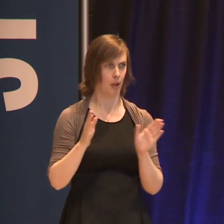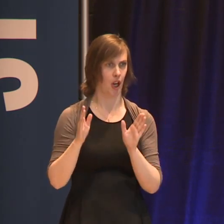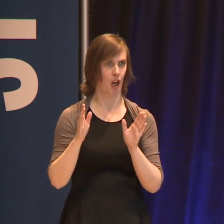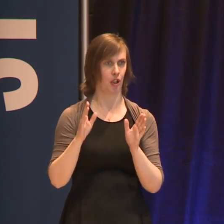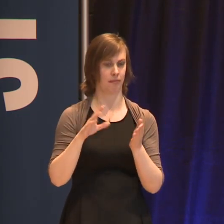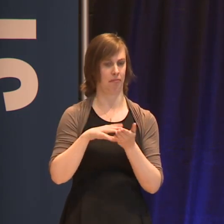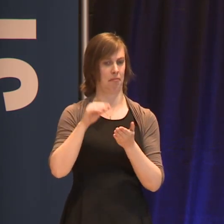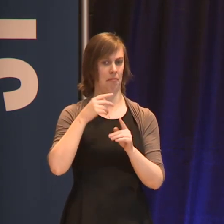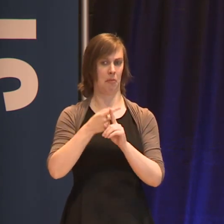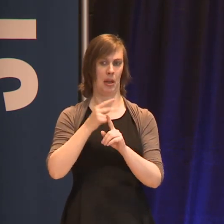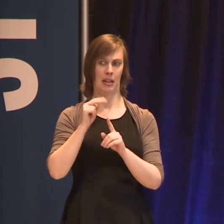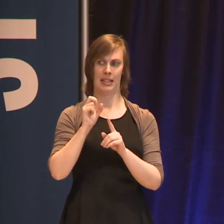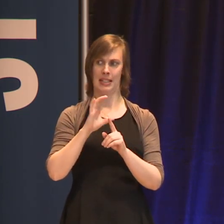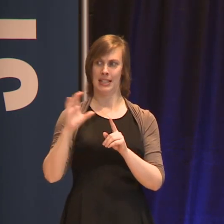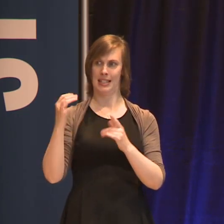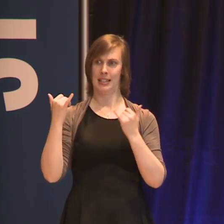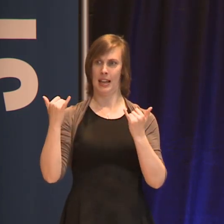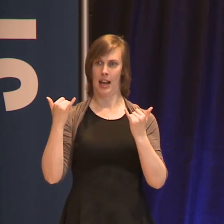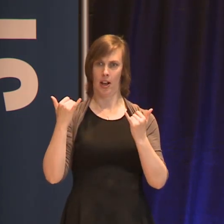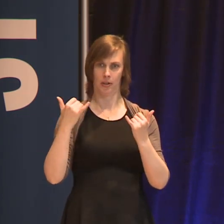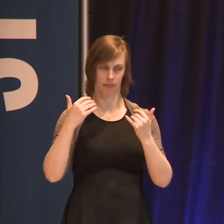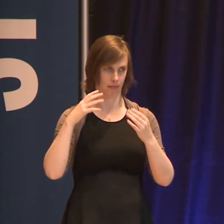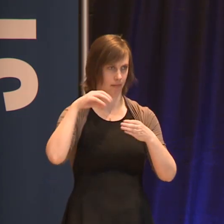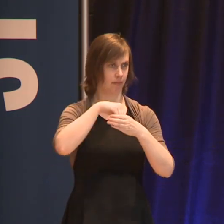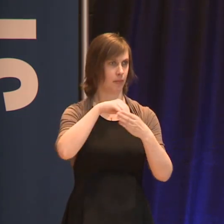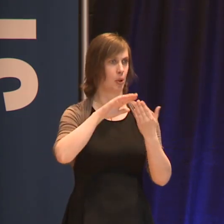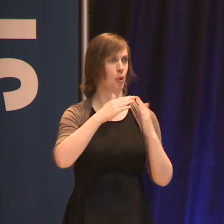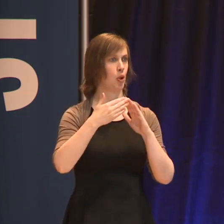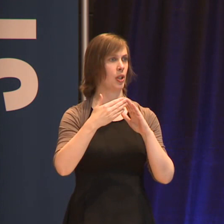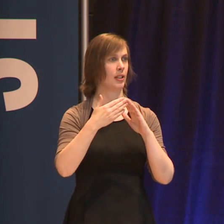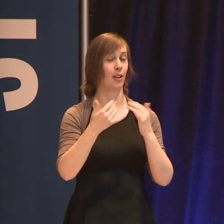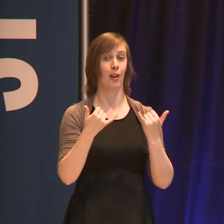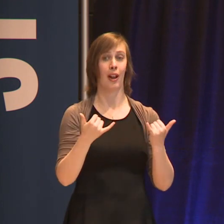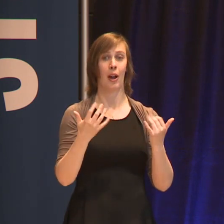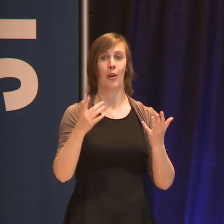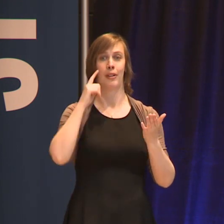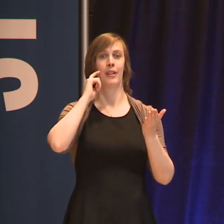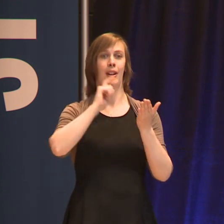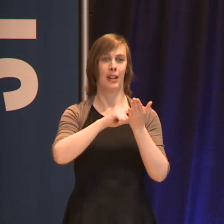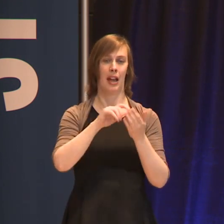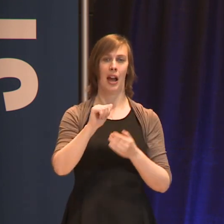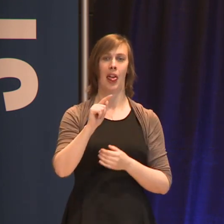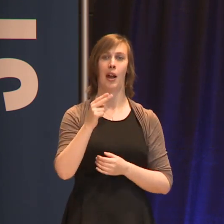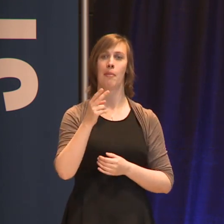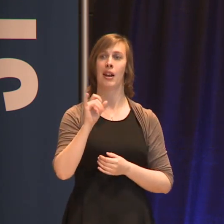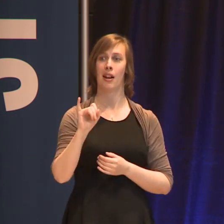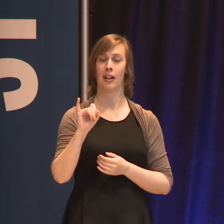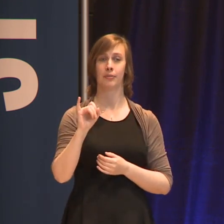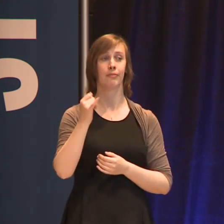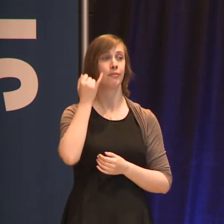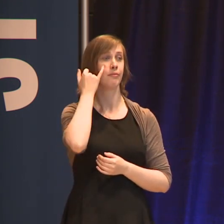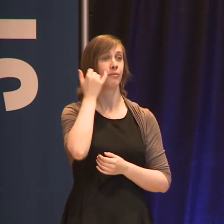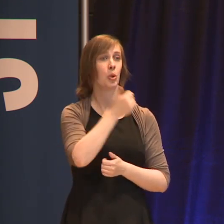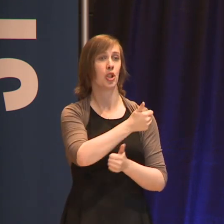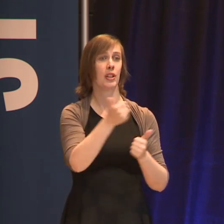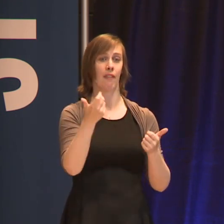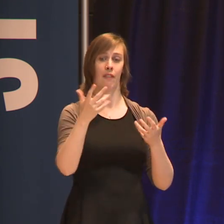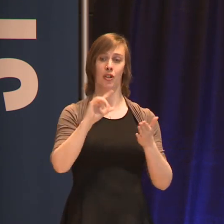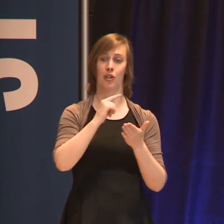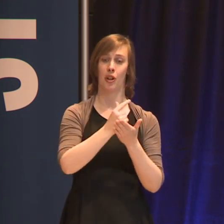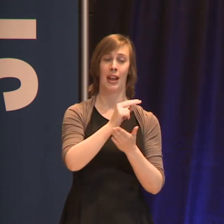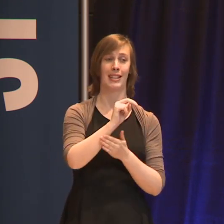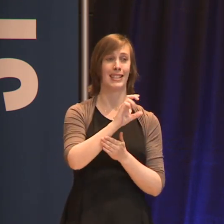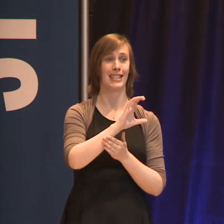our alumni who are joining us today. If you are a past graduate of NSCC or any of our predecessor institutions